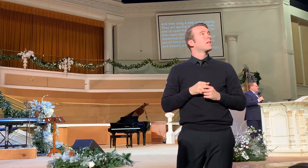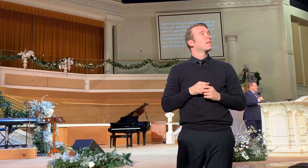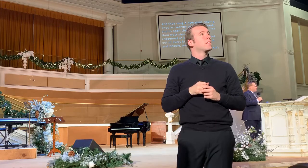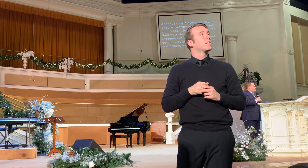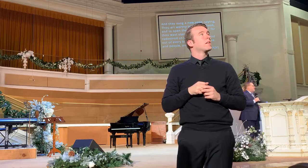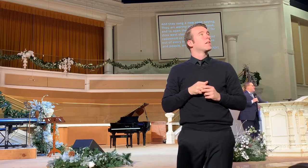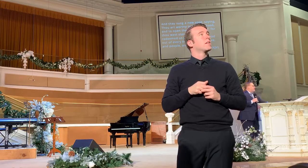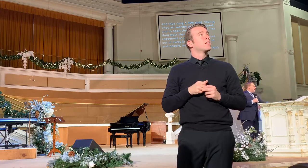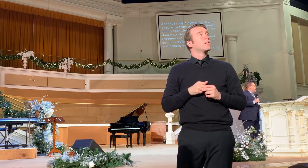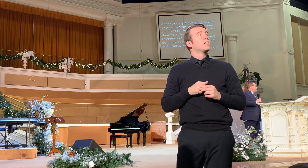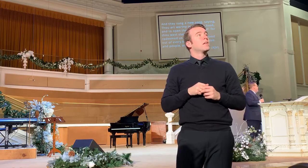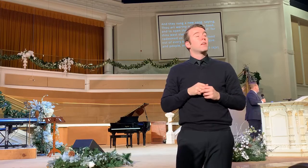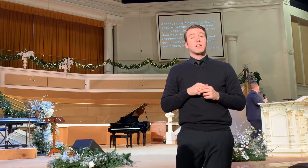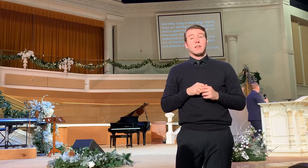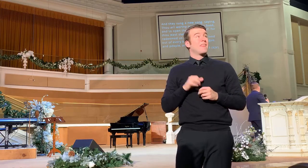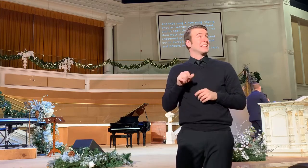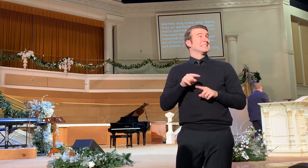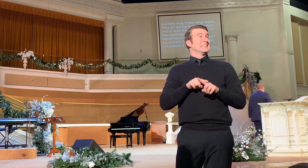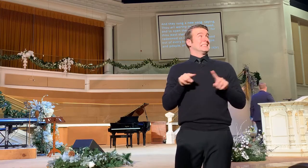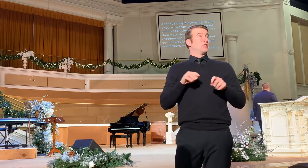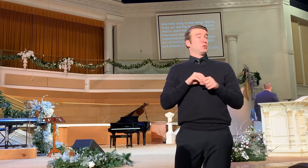See, that's the difference in this line.